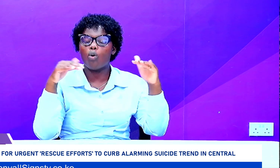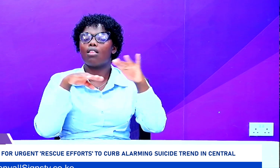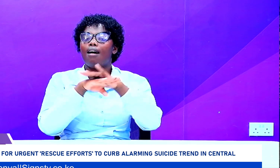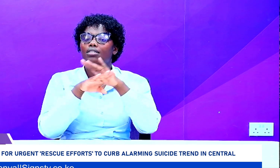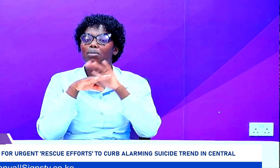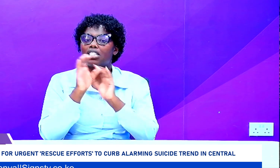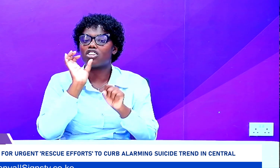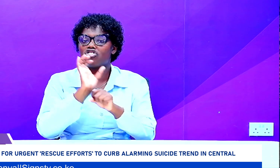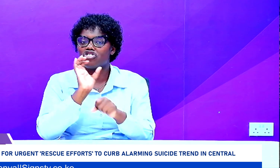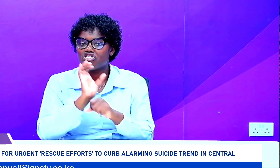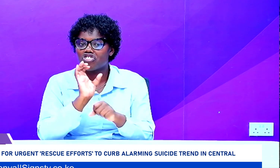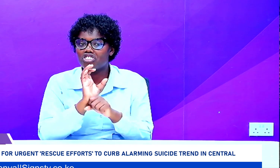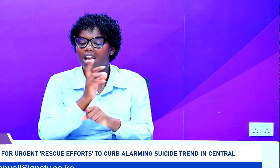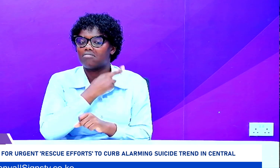making sure that all the people feel